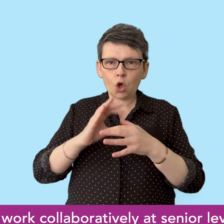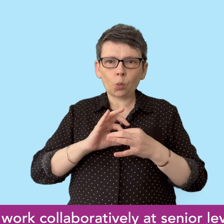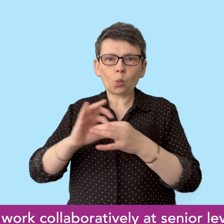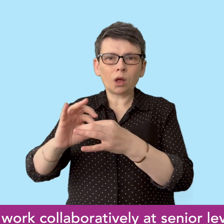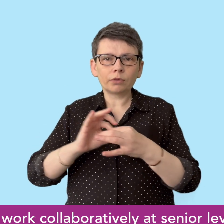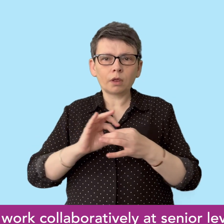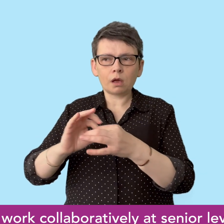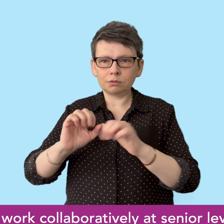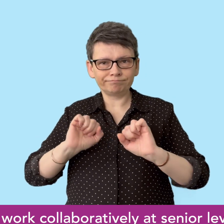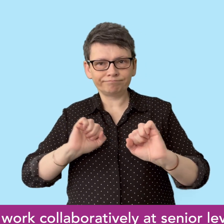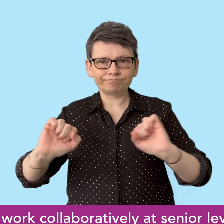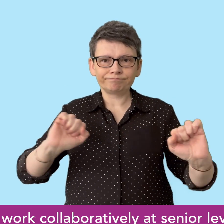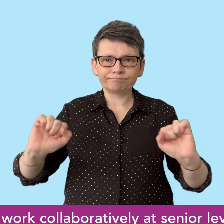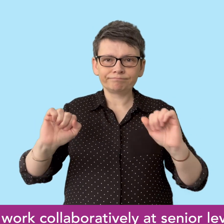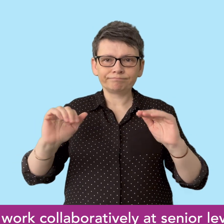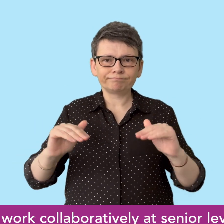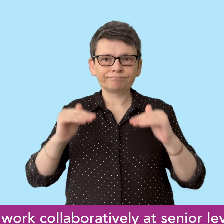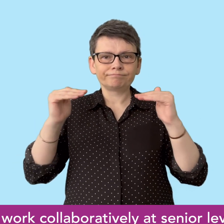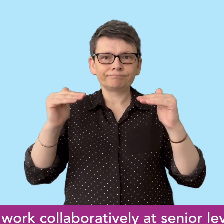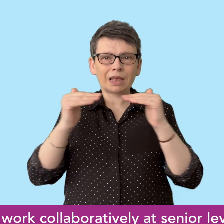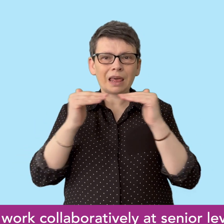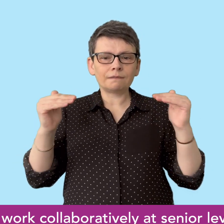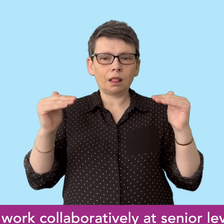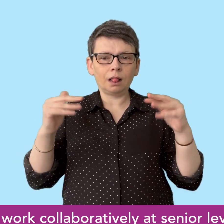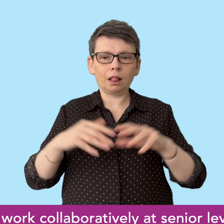work collaboratively at senior levels.